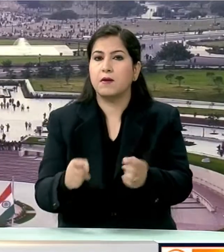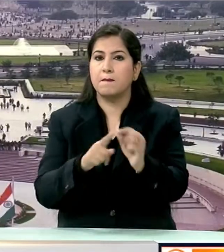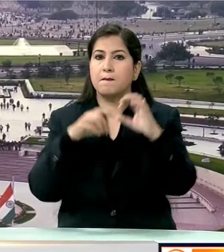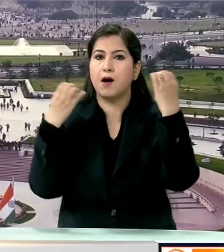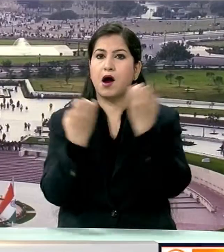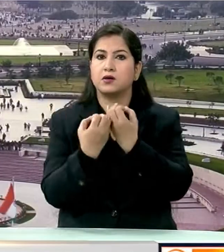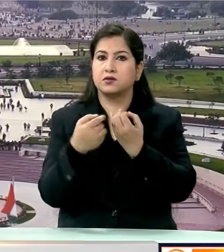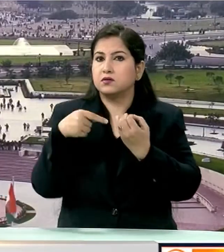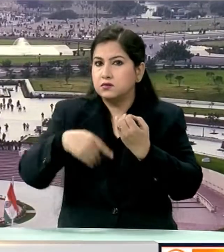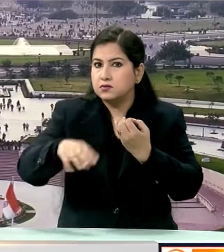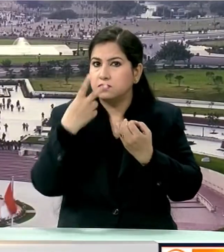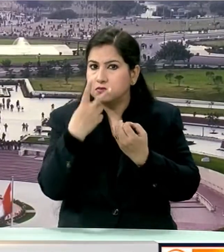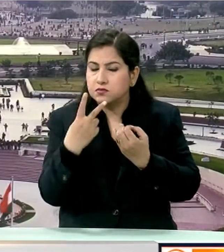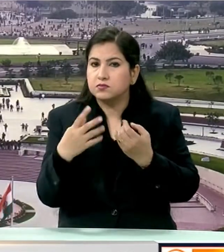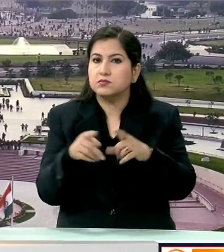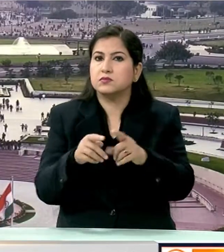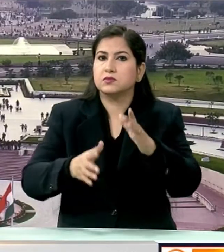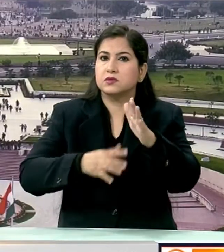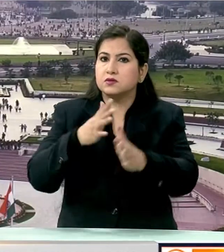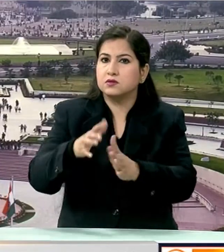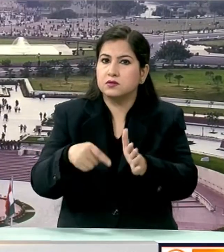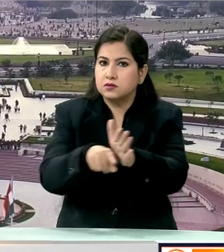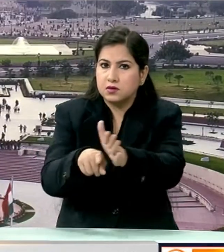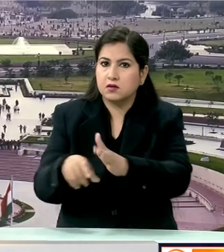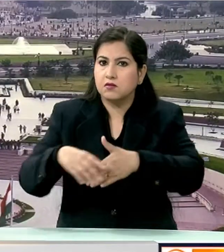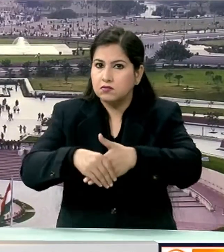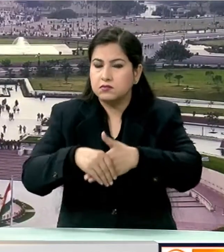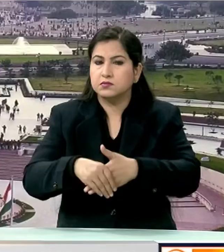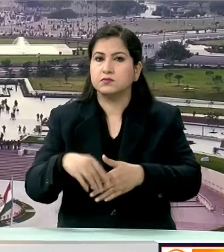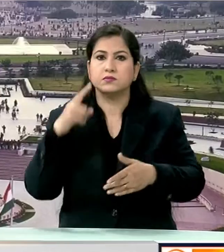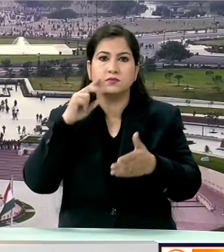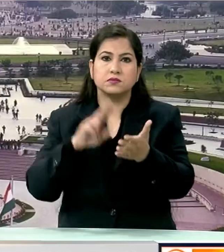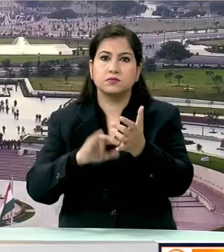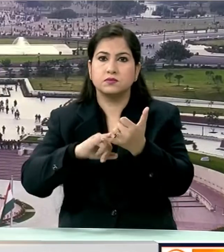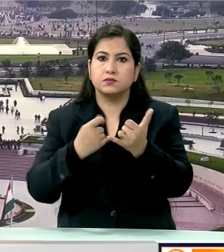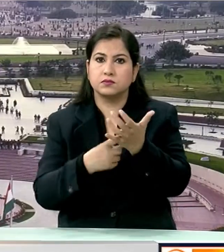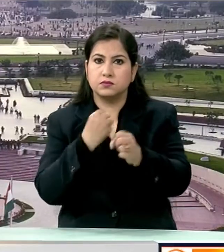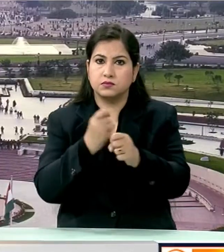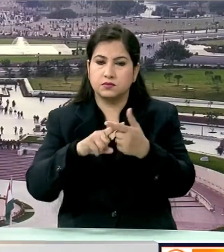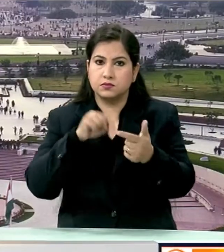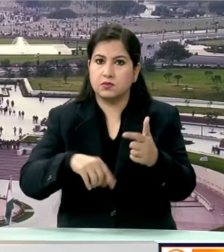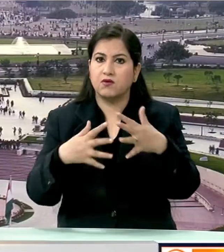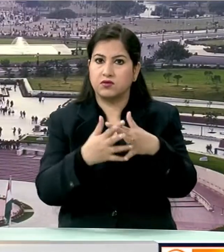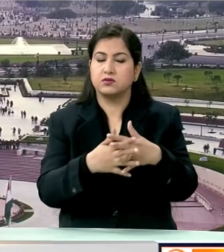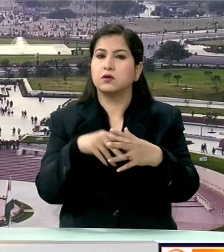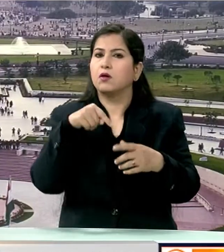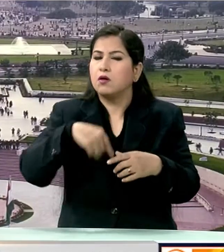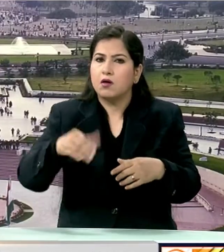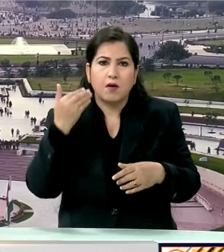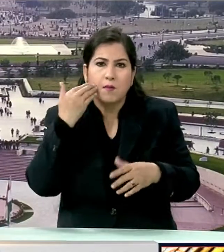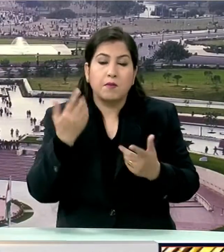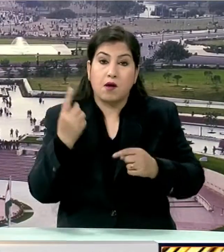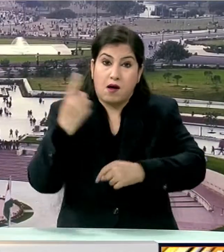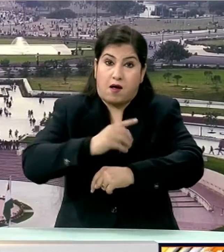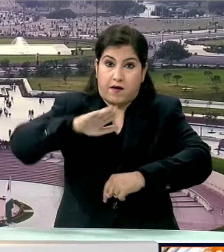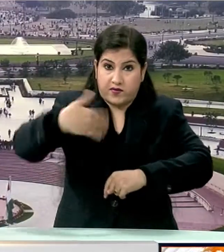the partial truce that preceded the signing of a deal between insurgents and Washington. The declaration comes only a